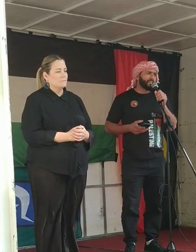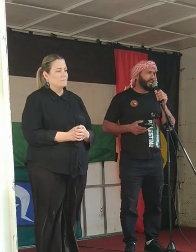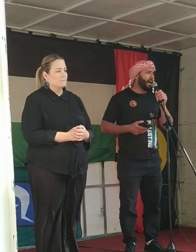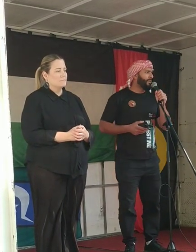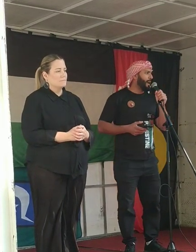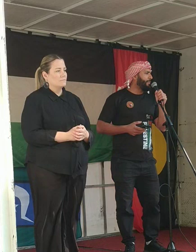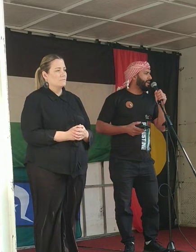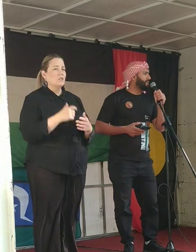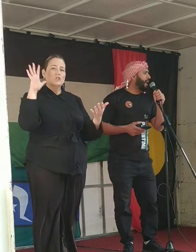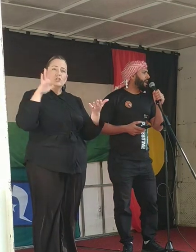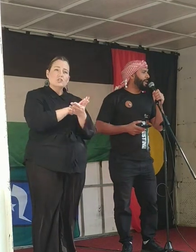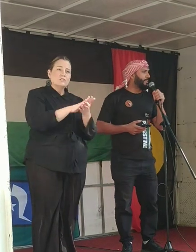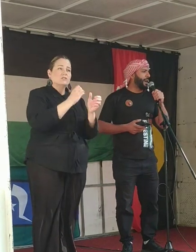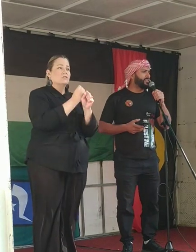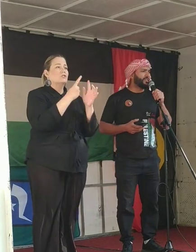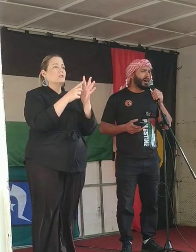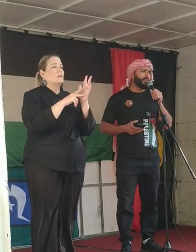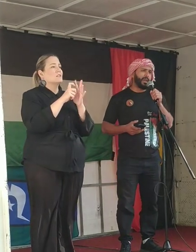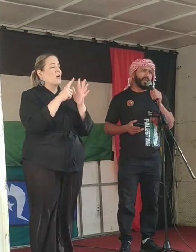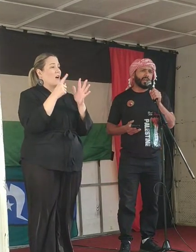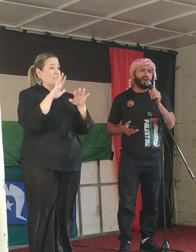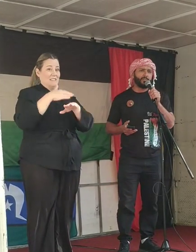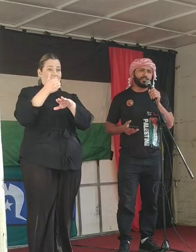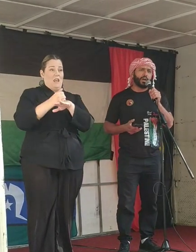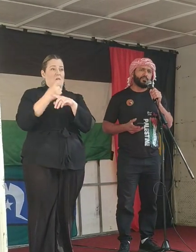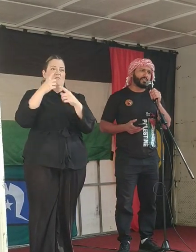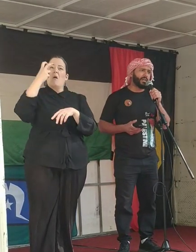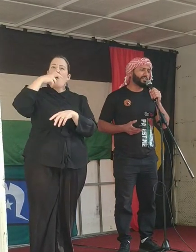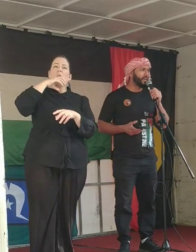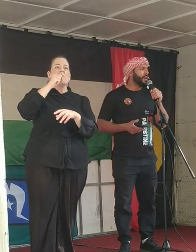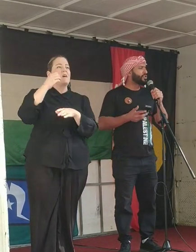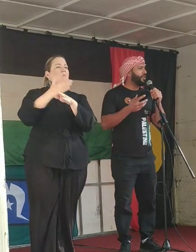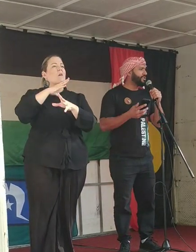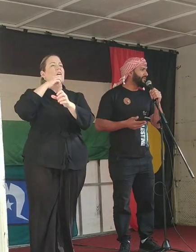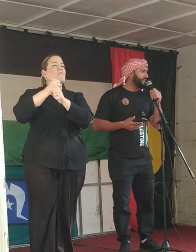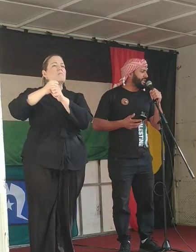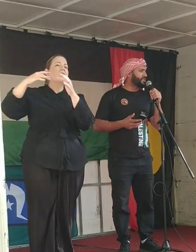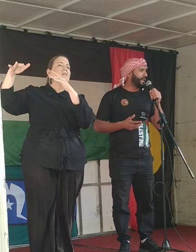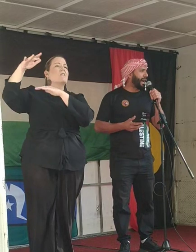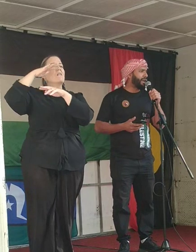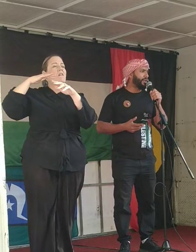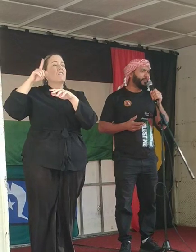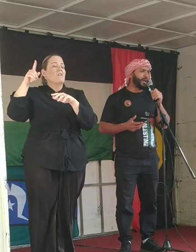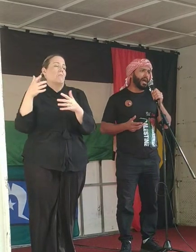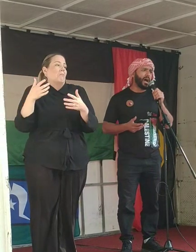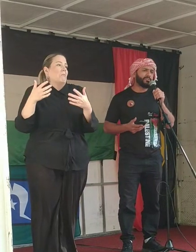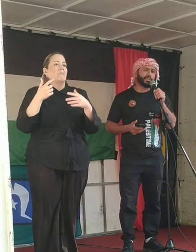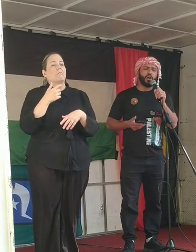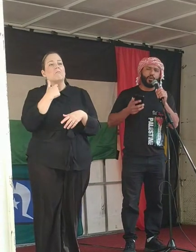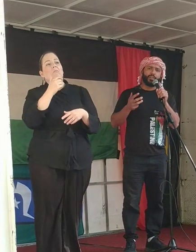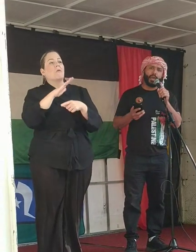A genocide may be started by a bunch of old men and government officers choosing to disregard